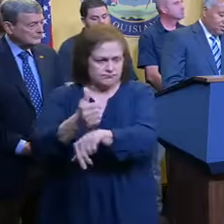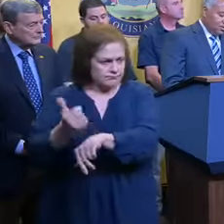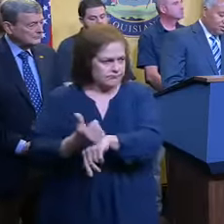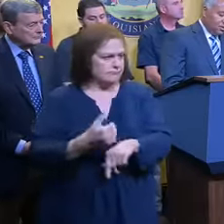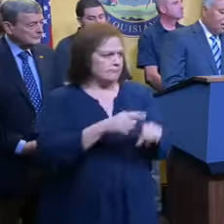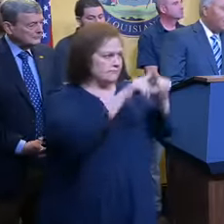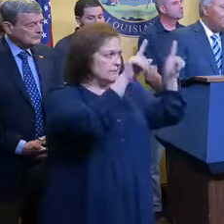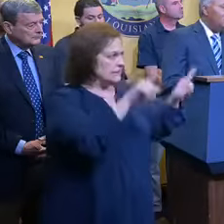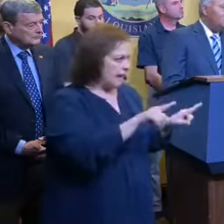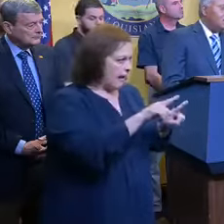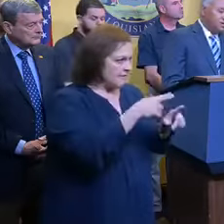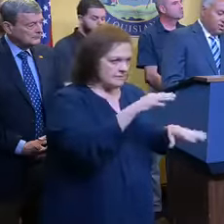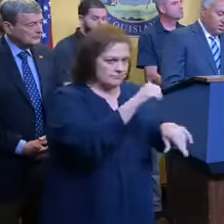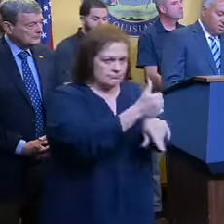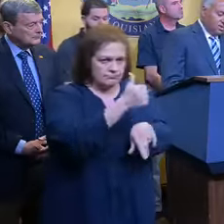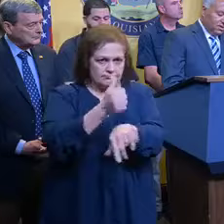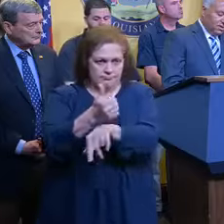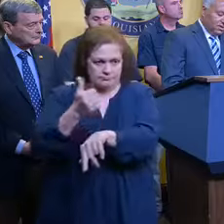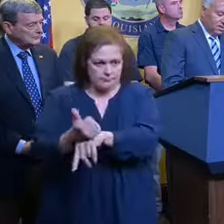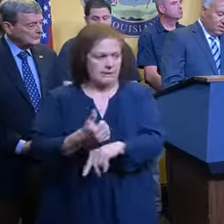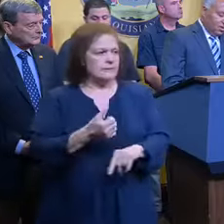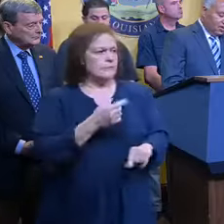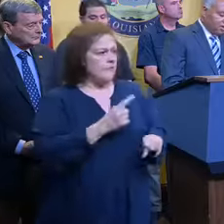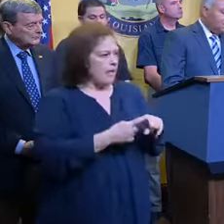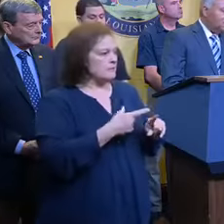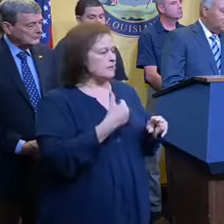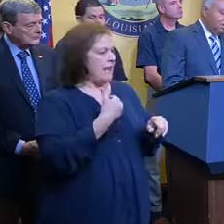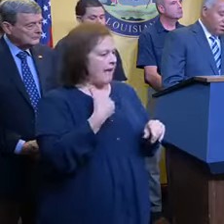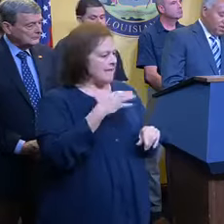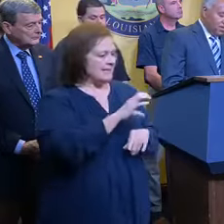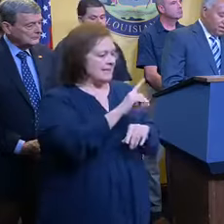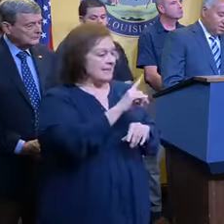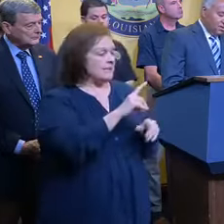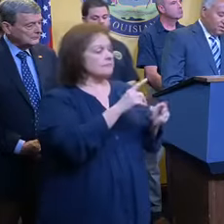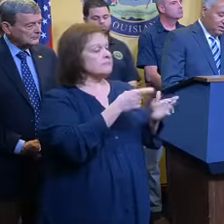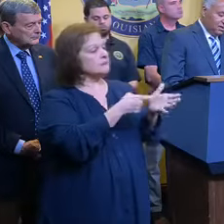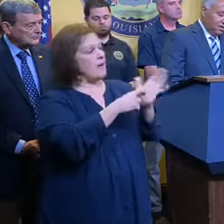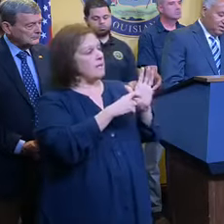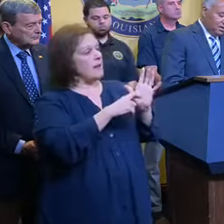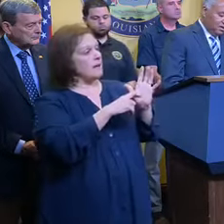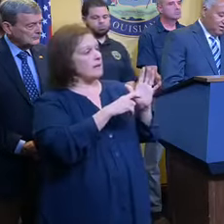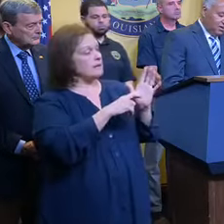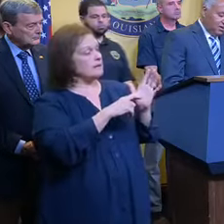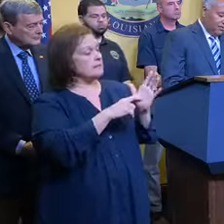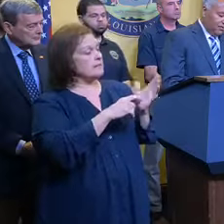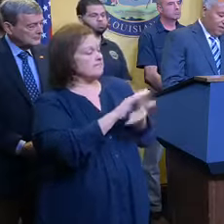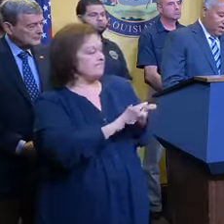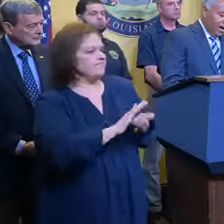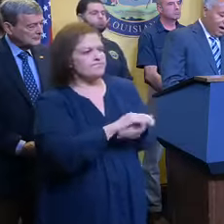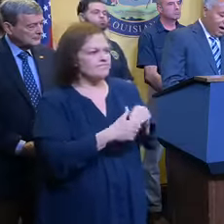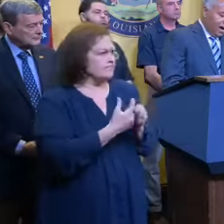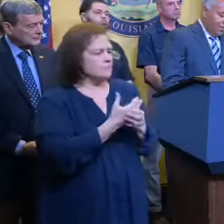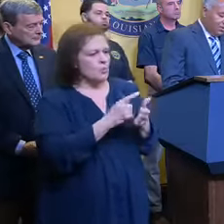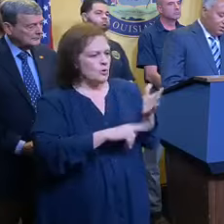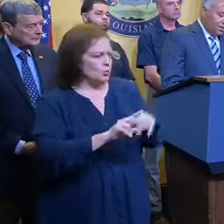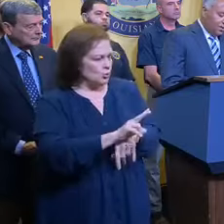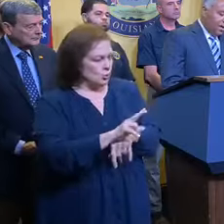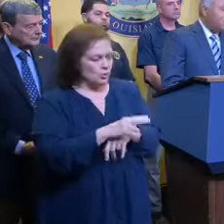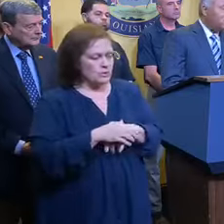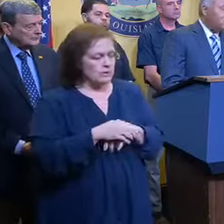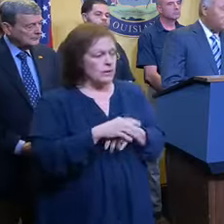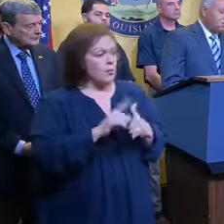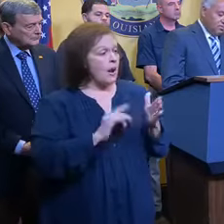in place, and a number of general cleanings with CDC recommended cleaner has elevated. Our